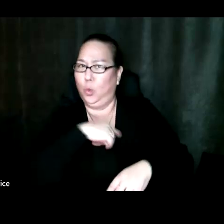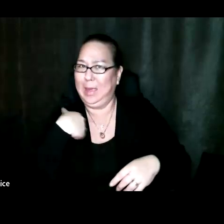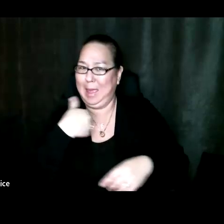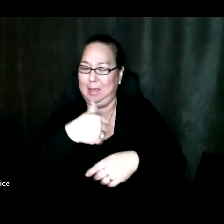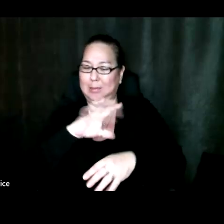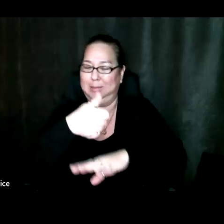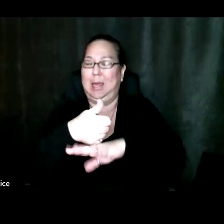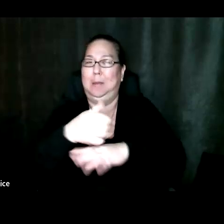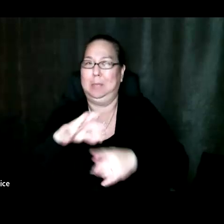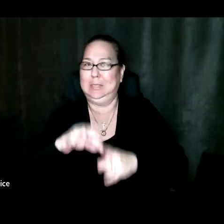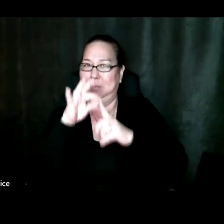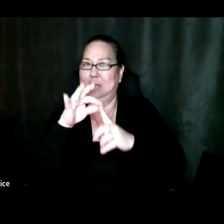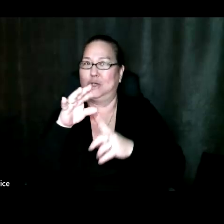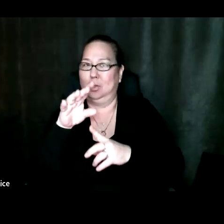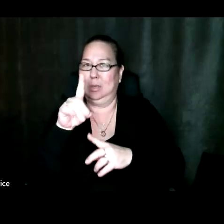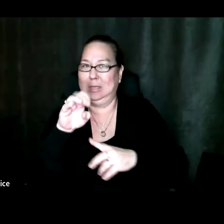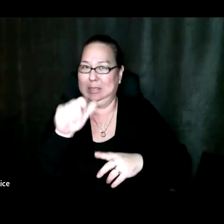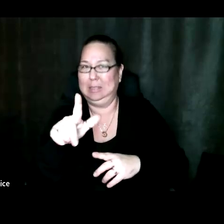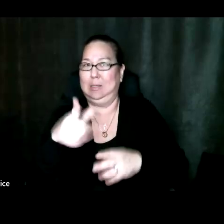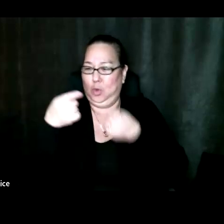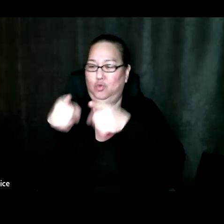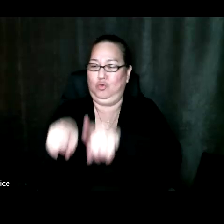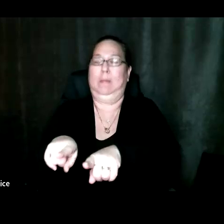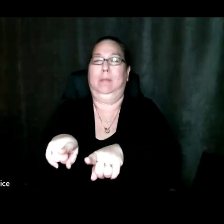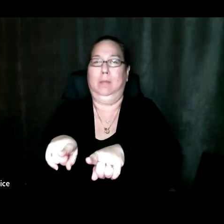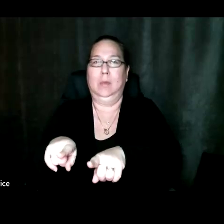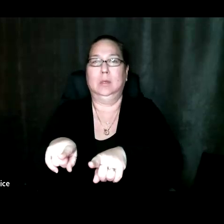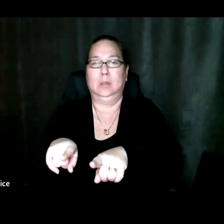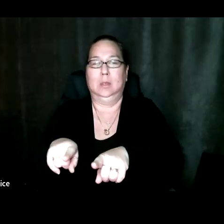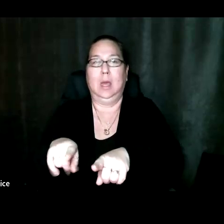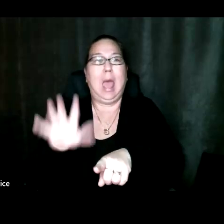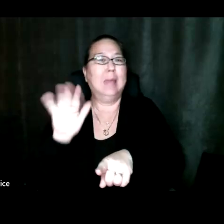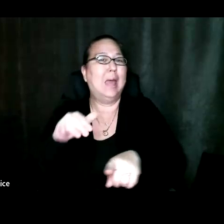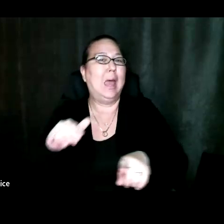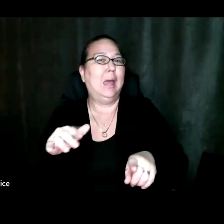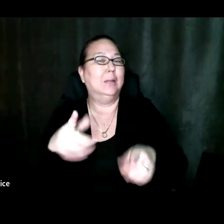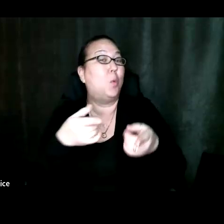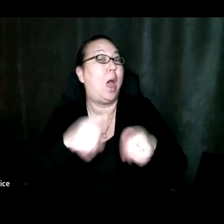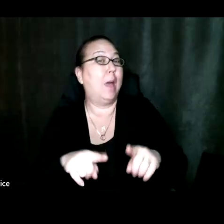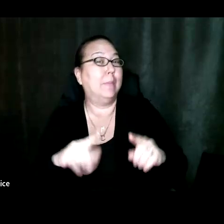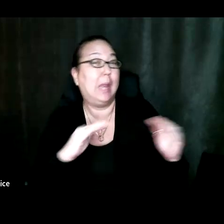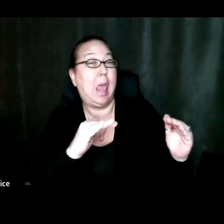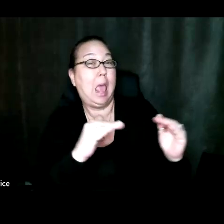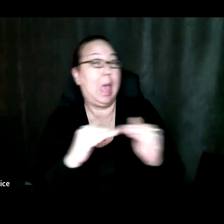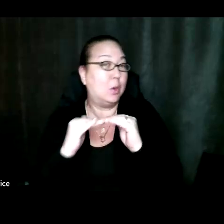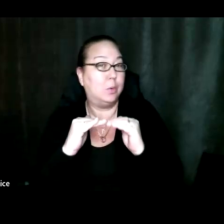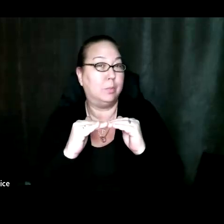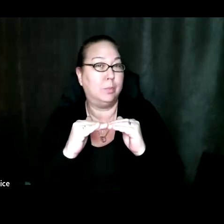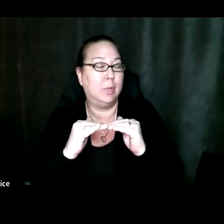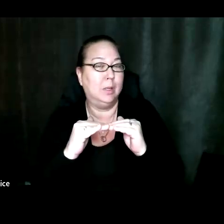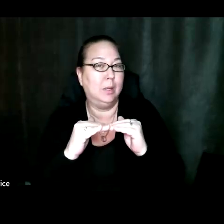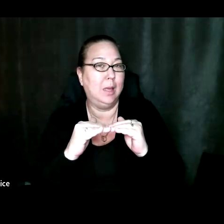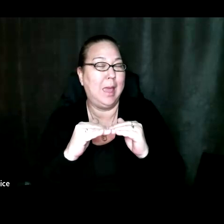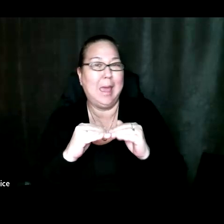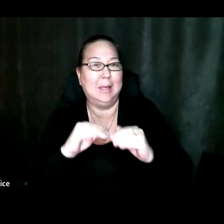thing that makes these special deals that happen equitable is they're not actually, the special